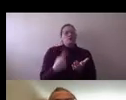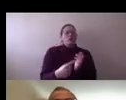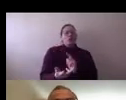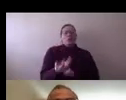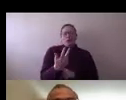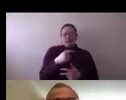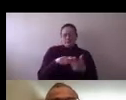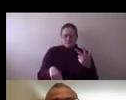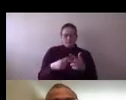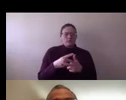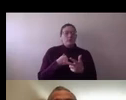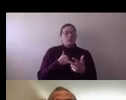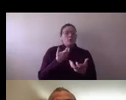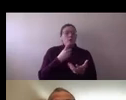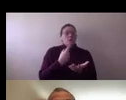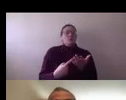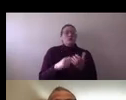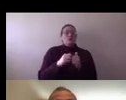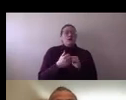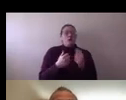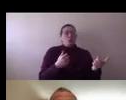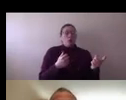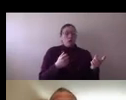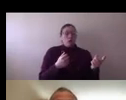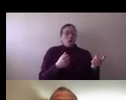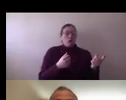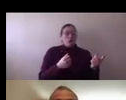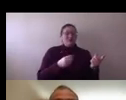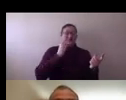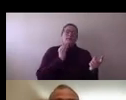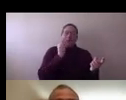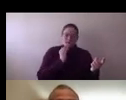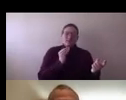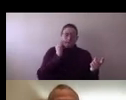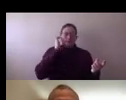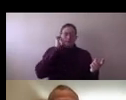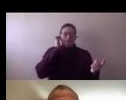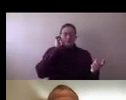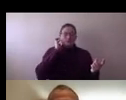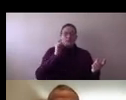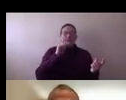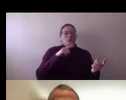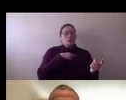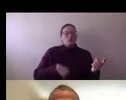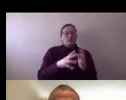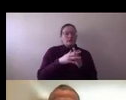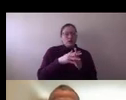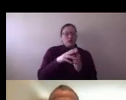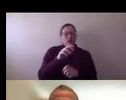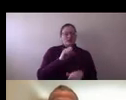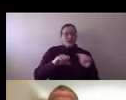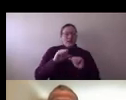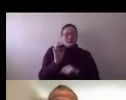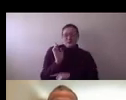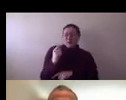is I do want to talk about how the experience of Chinese American scientists historically, both